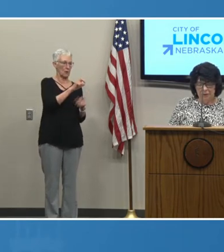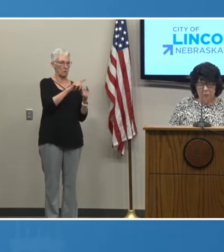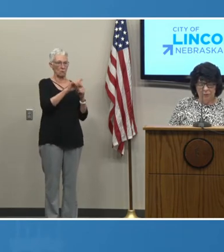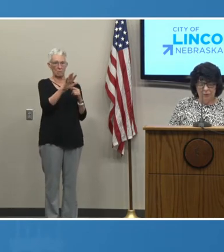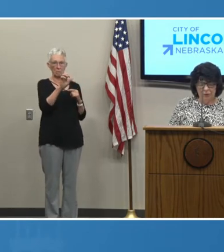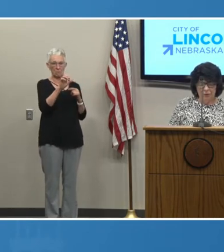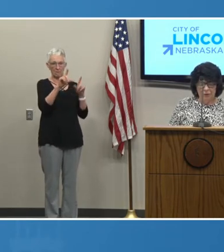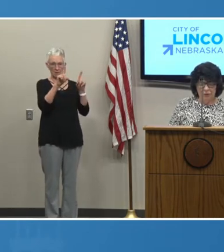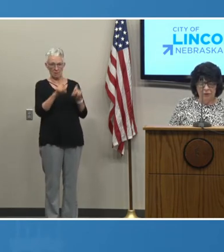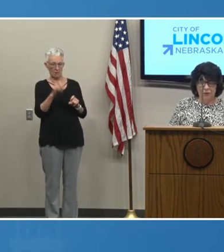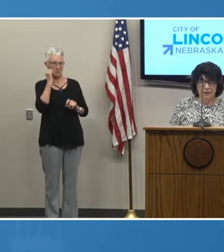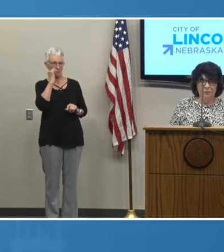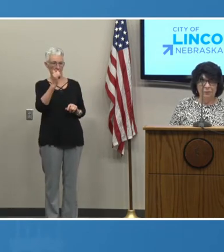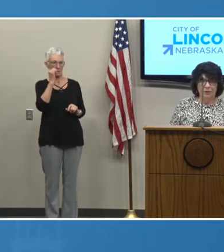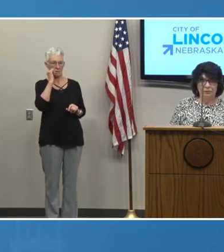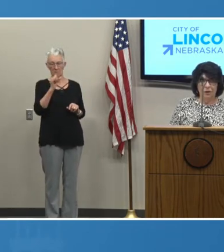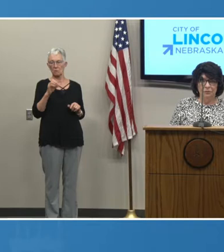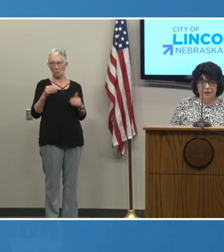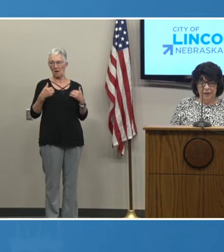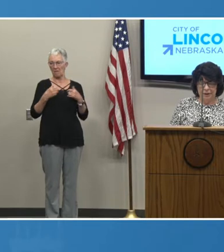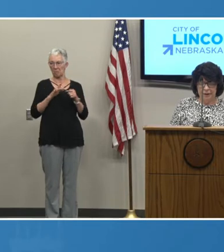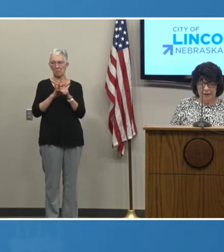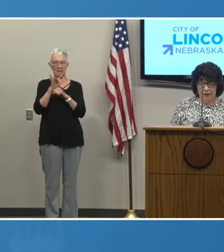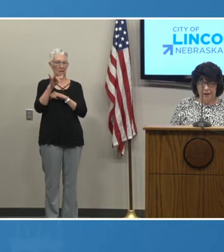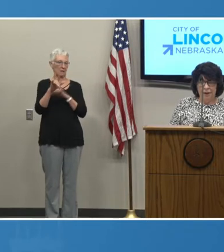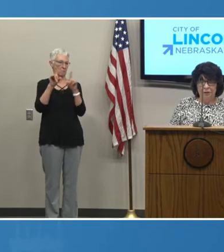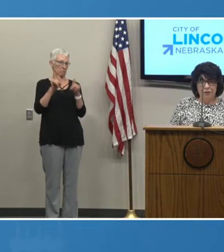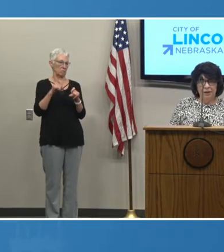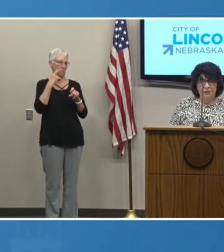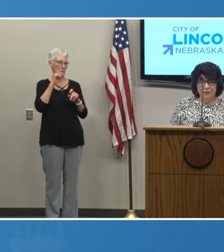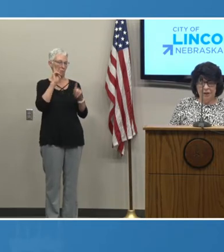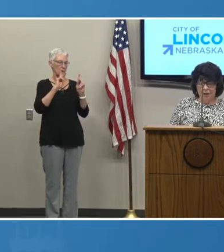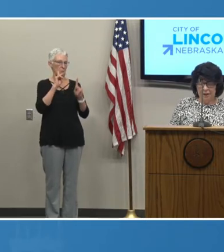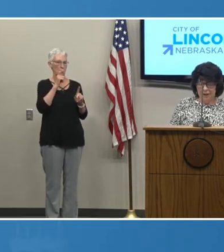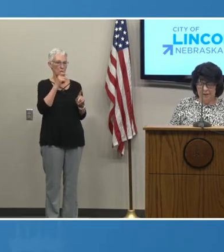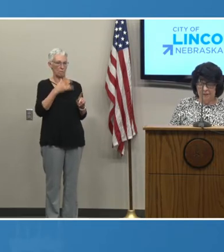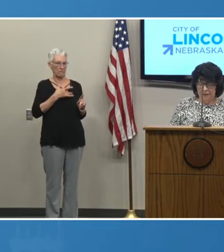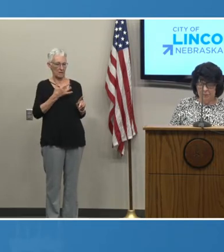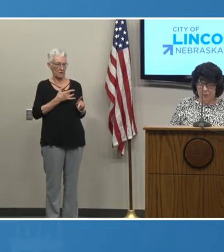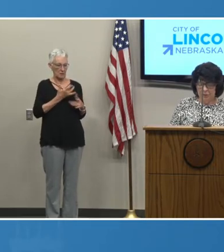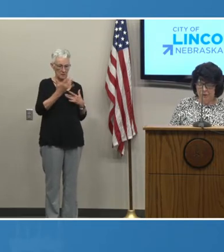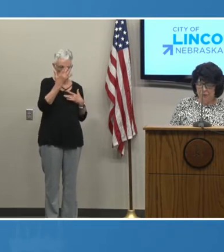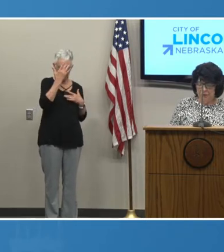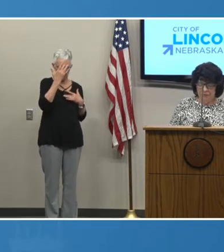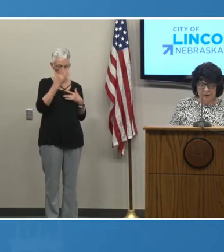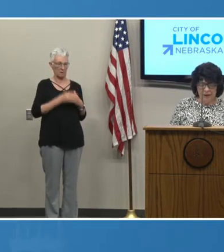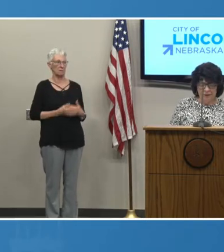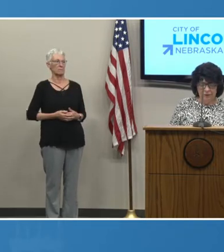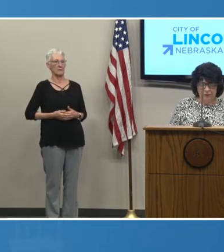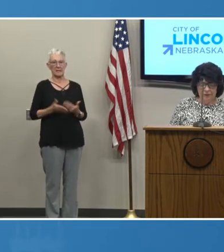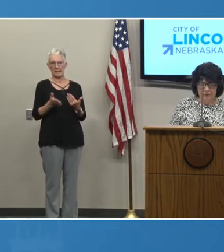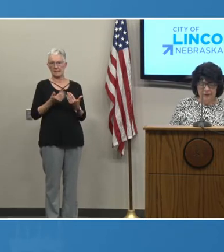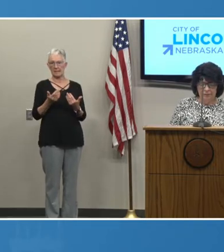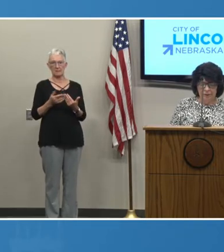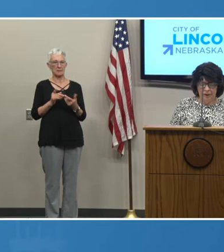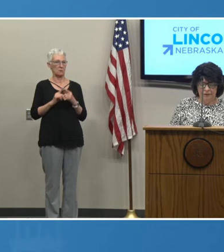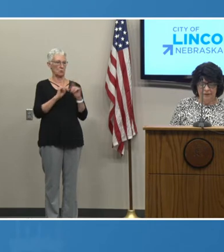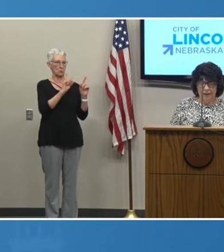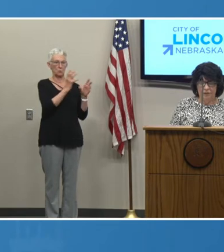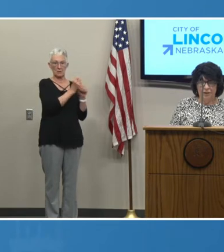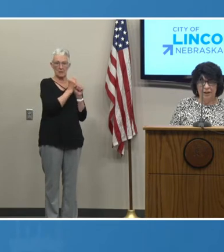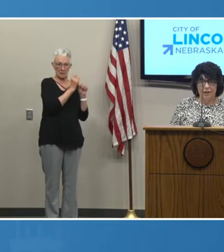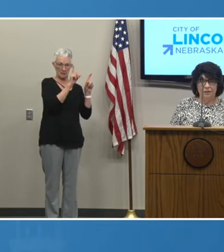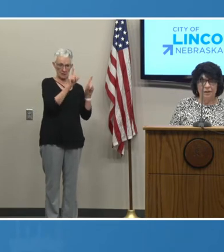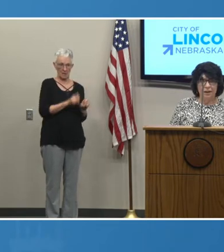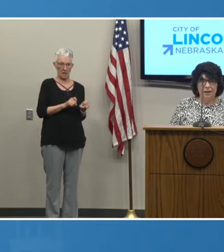are available for those who show symptoms of COVID-19. To get started is simple. You can fill out a risk assessment